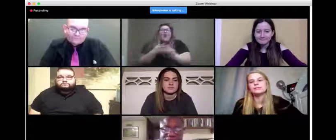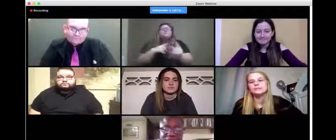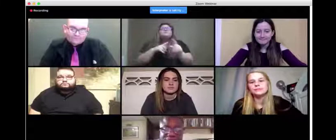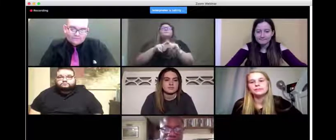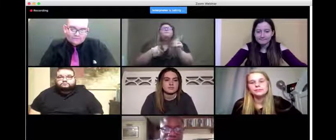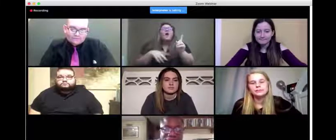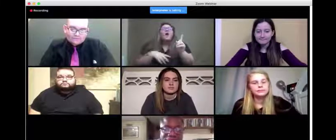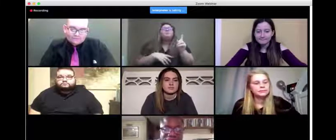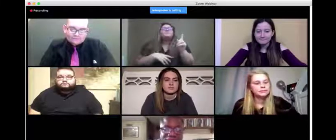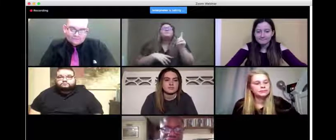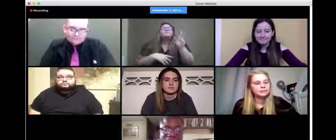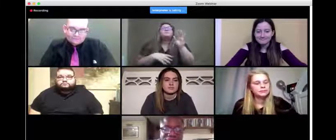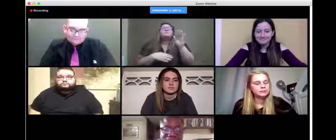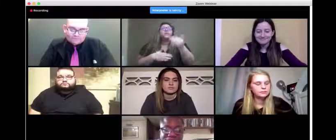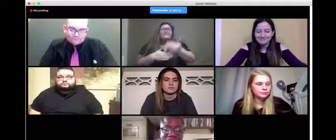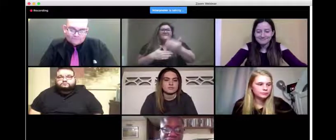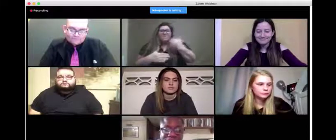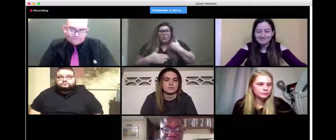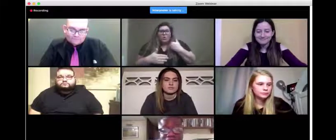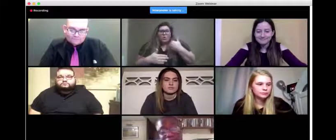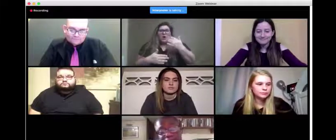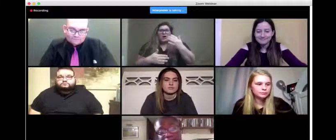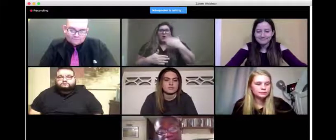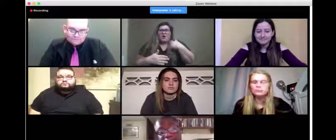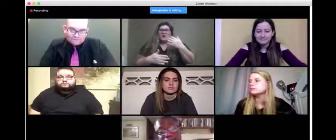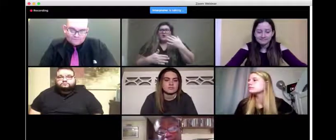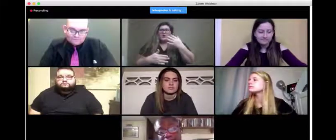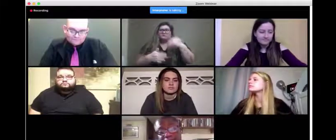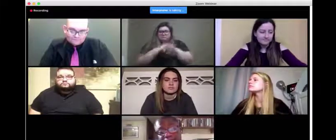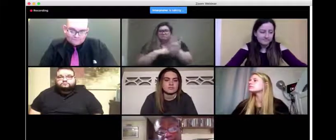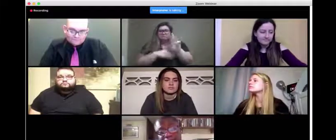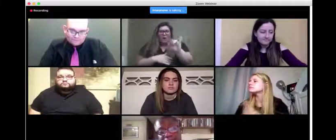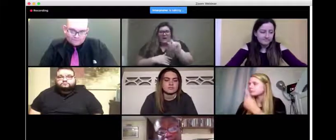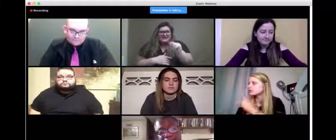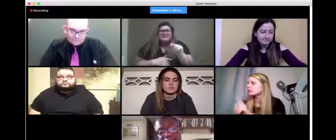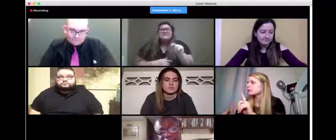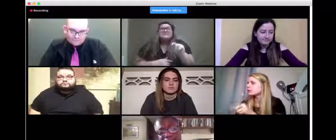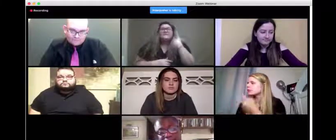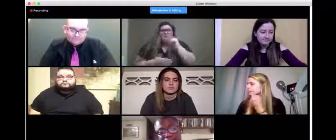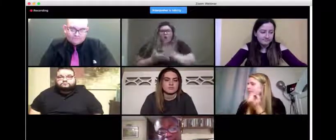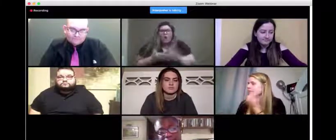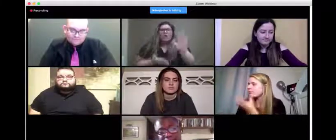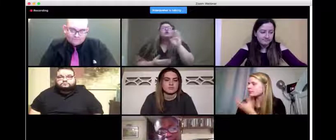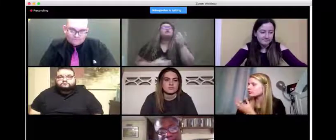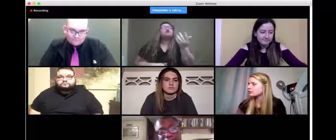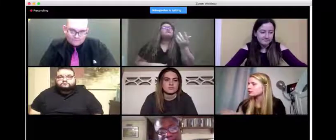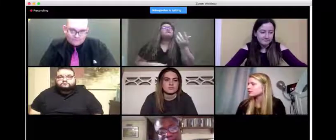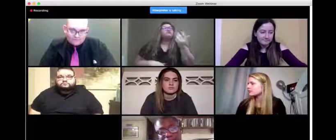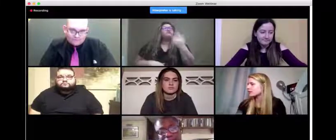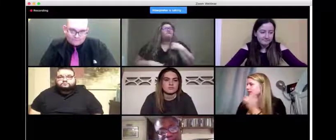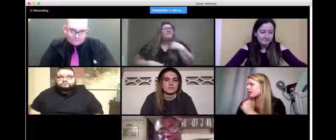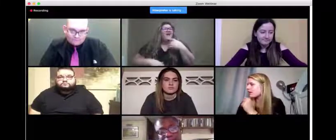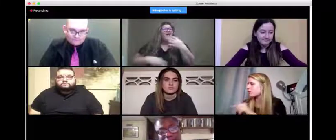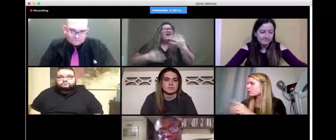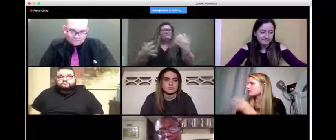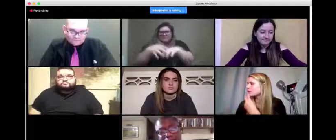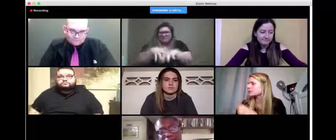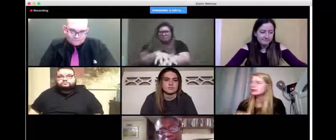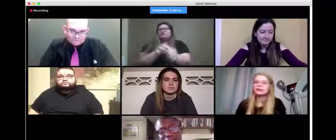I went into RIT for college, I was mainstreamed and so forth, and I didn't sign. I spoke,